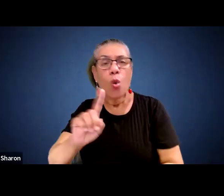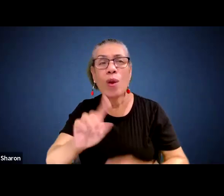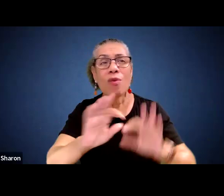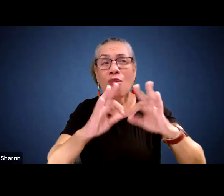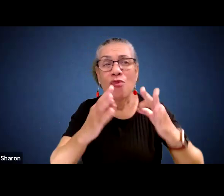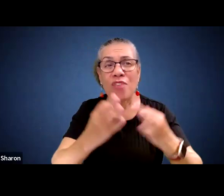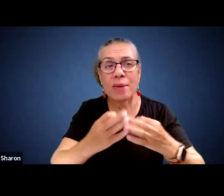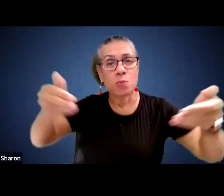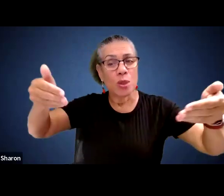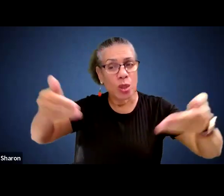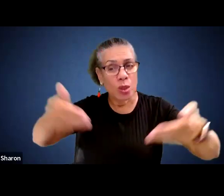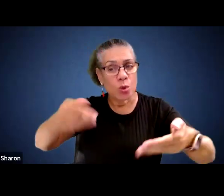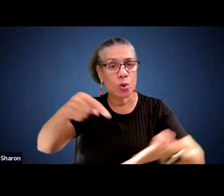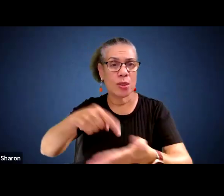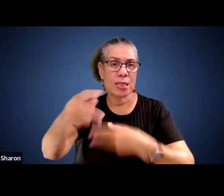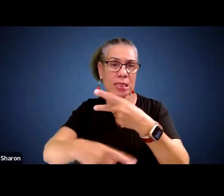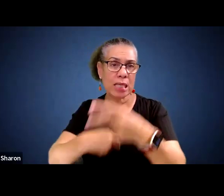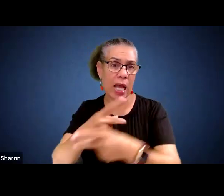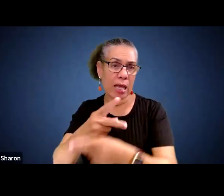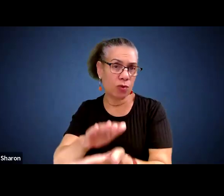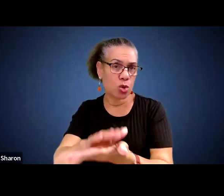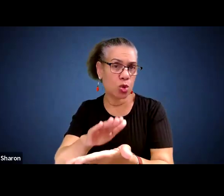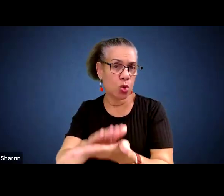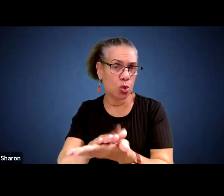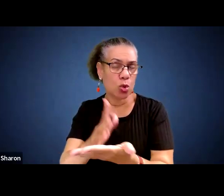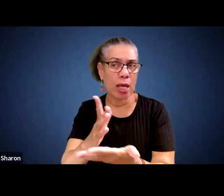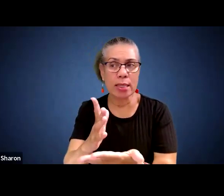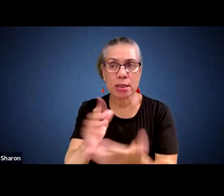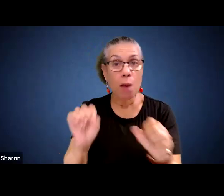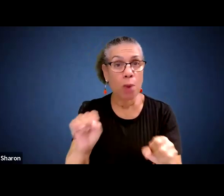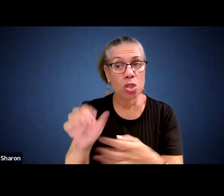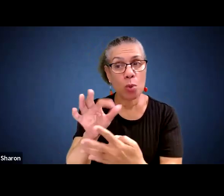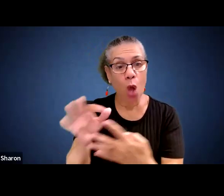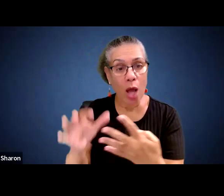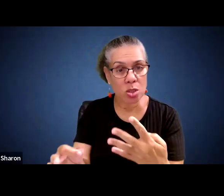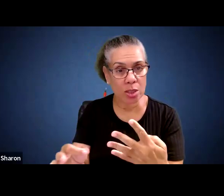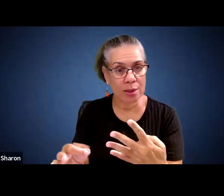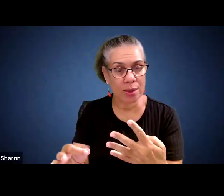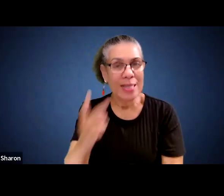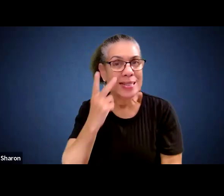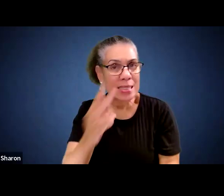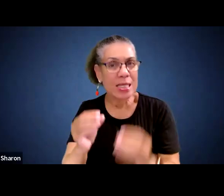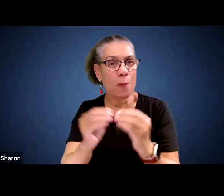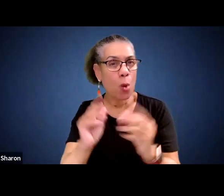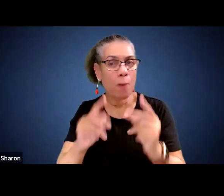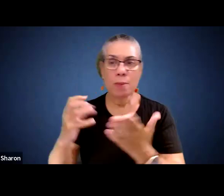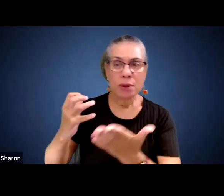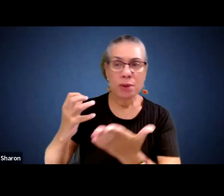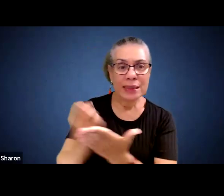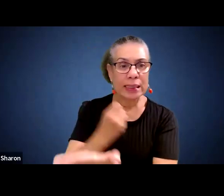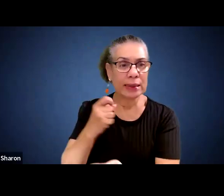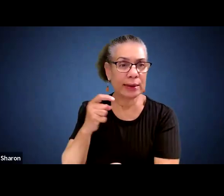introduced to this as an option that would enable us to see more people taking advantage